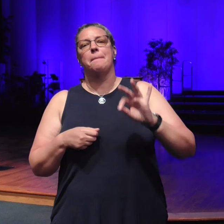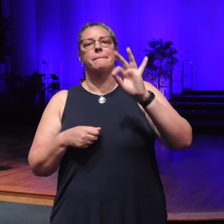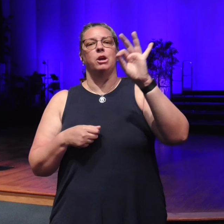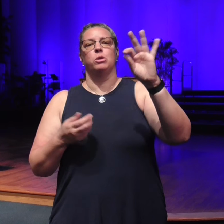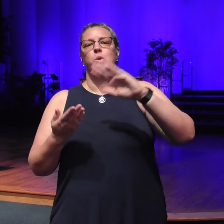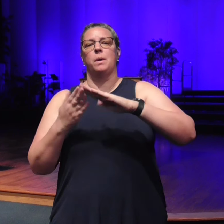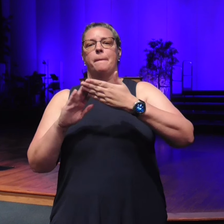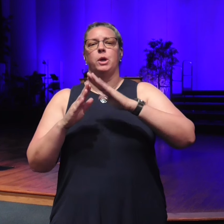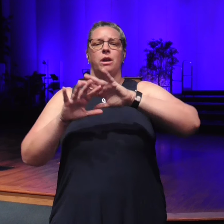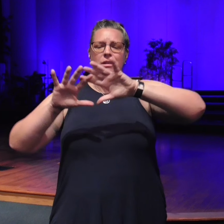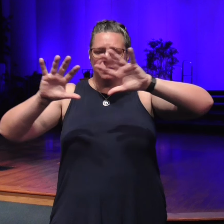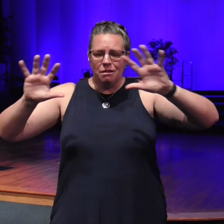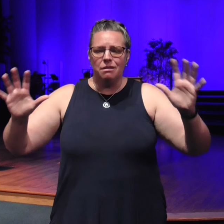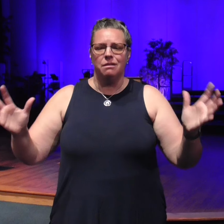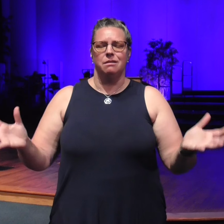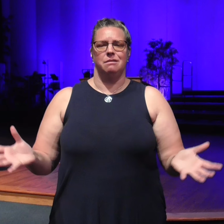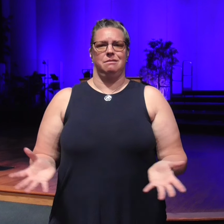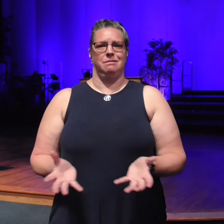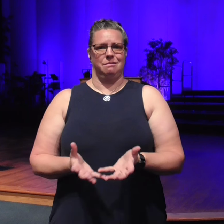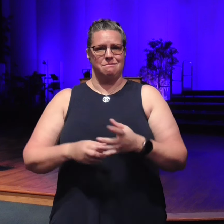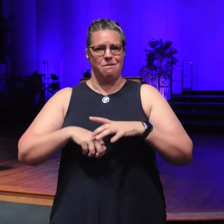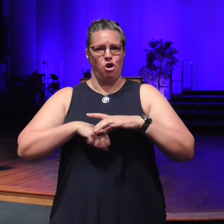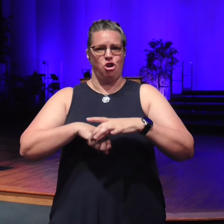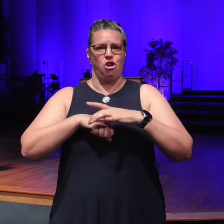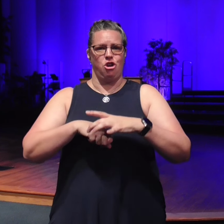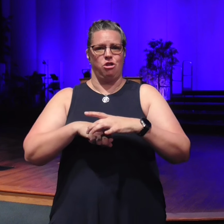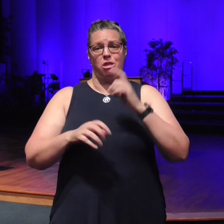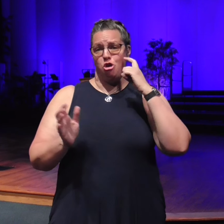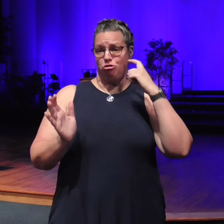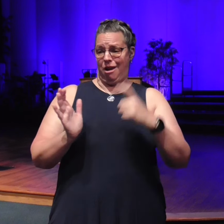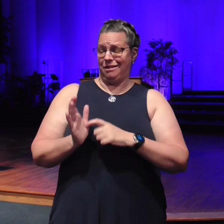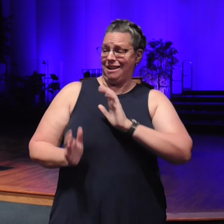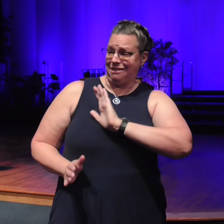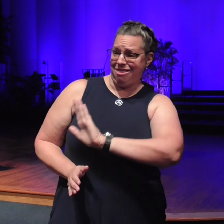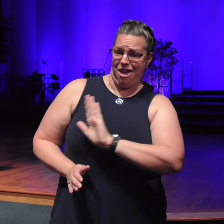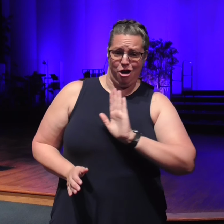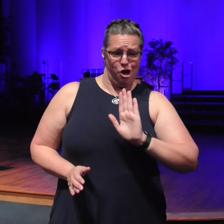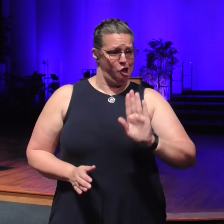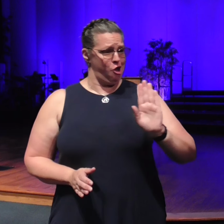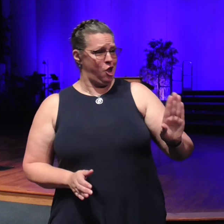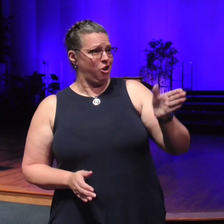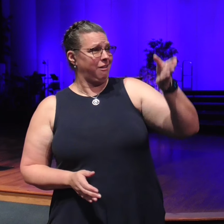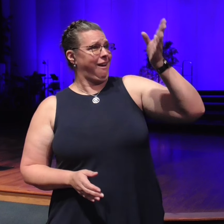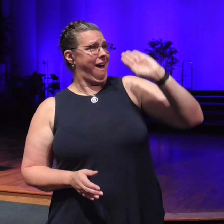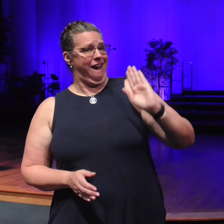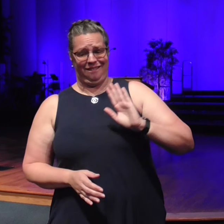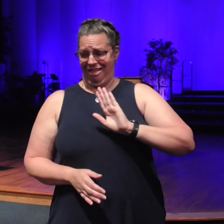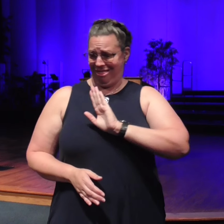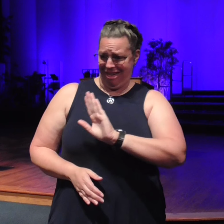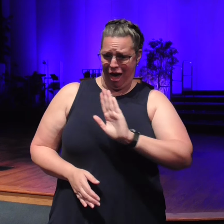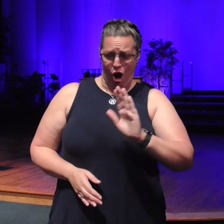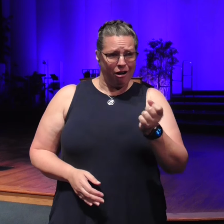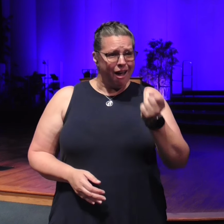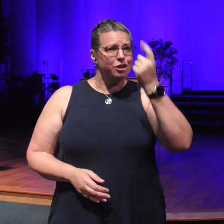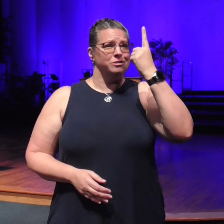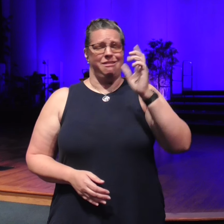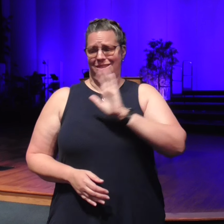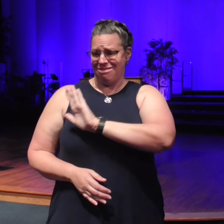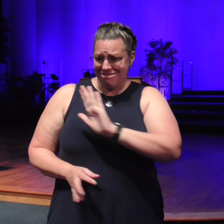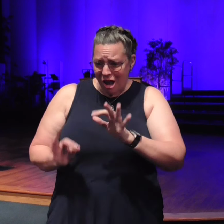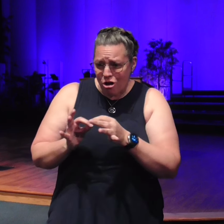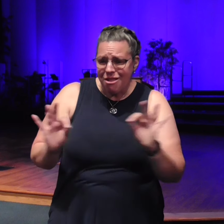communities around the world, around the globe, each recognizing their God of their understanding in whatever language, whatever